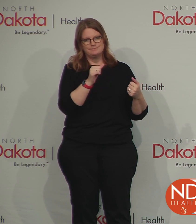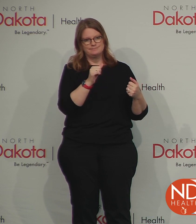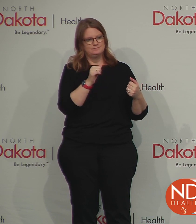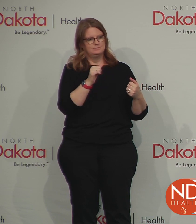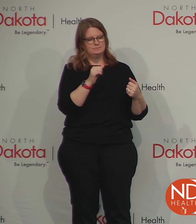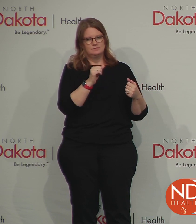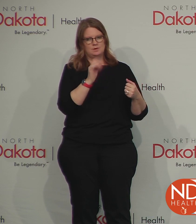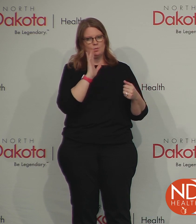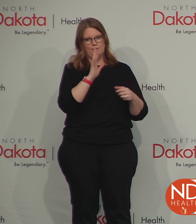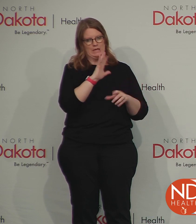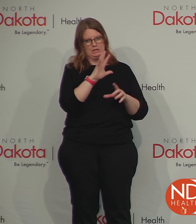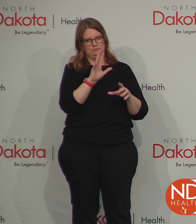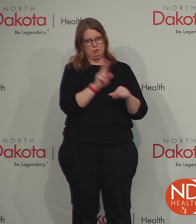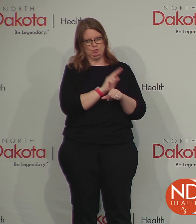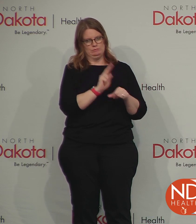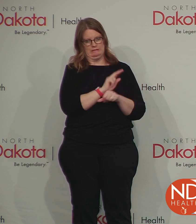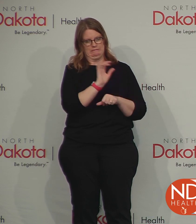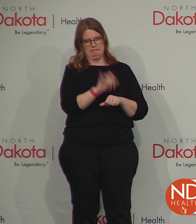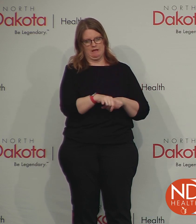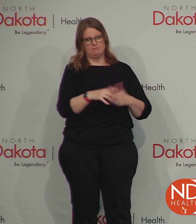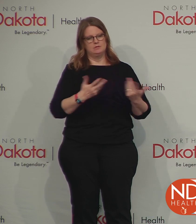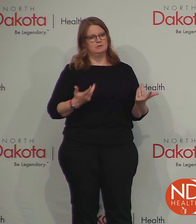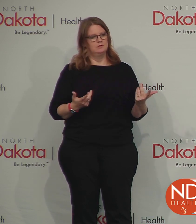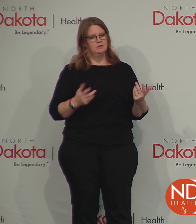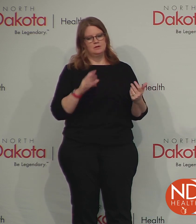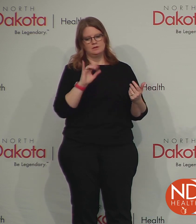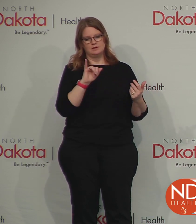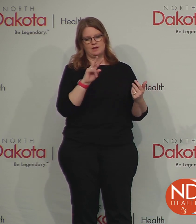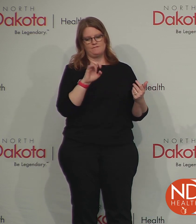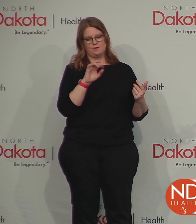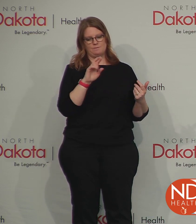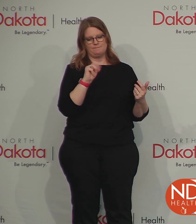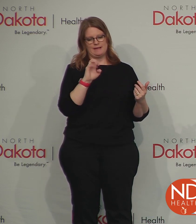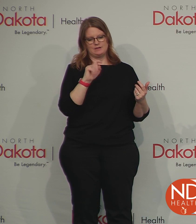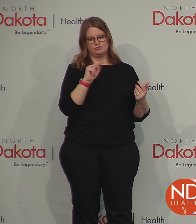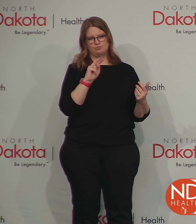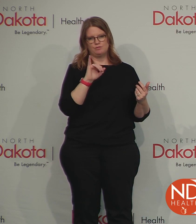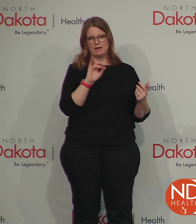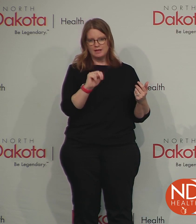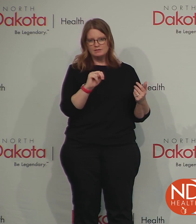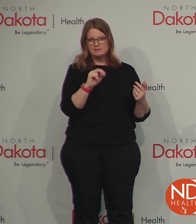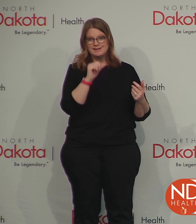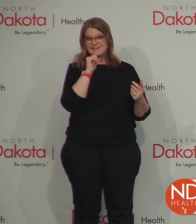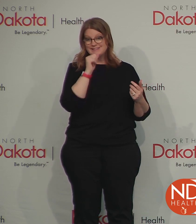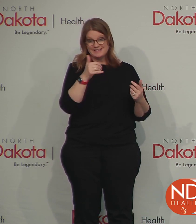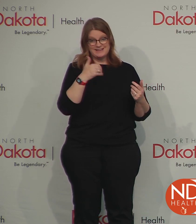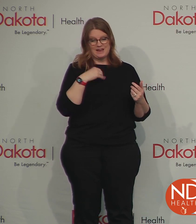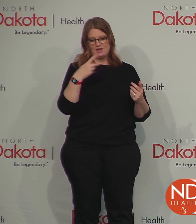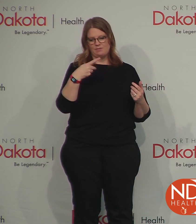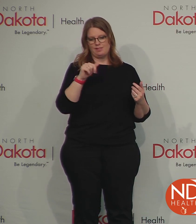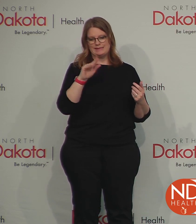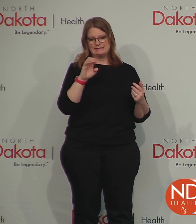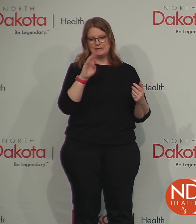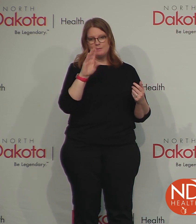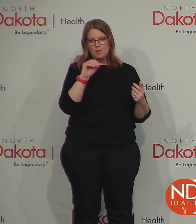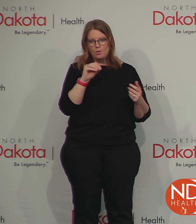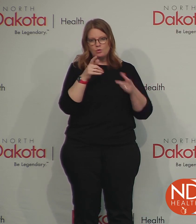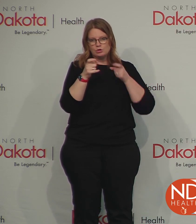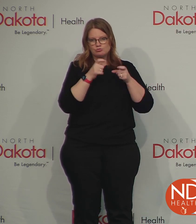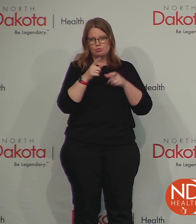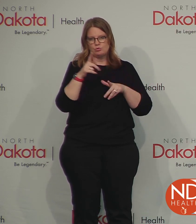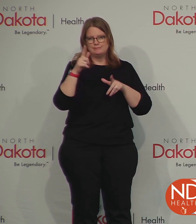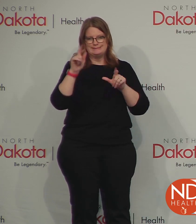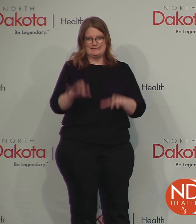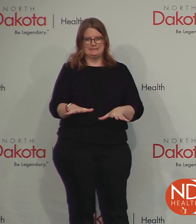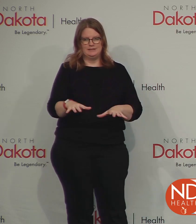be incorporating them. And ivermectin does not have placebo-controlled trials. And so